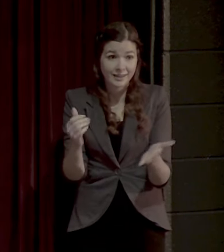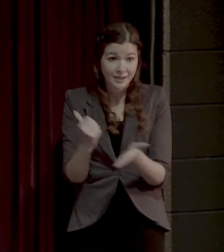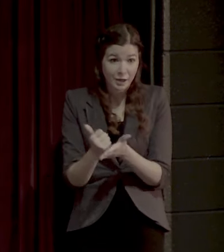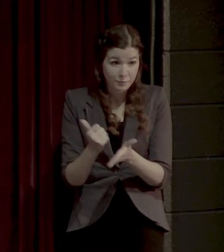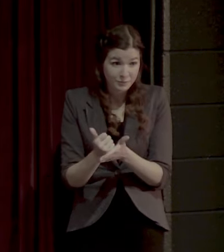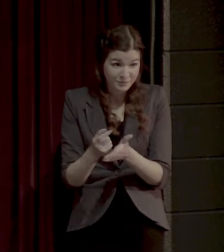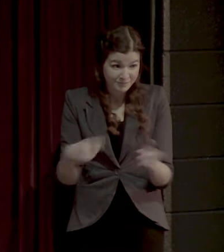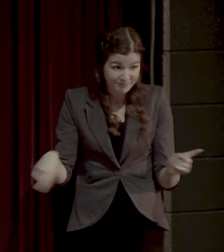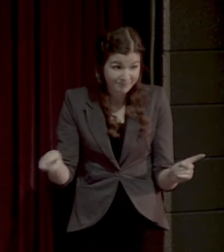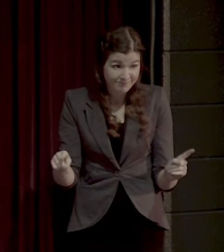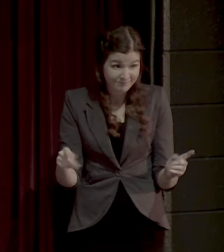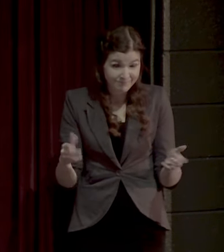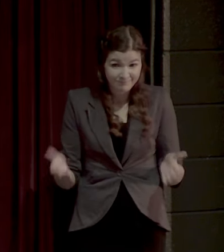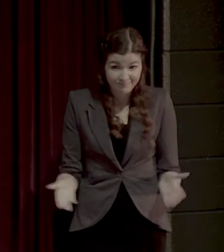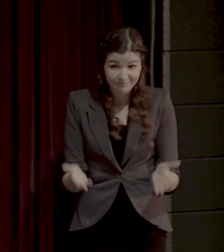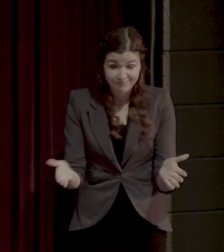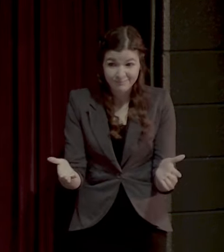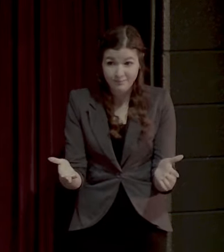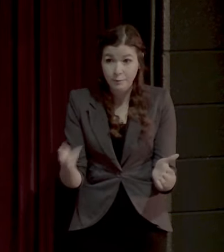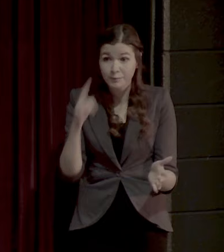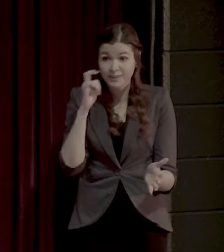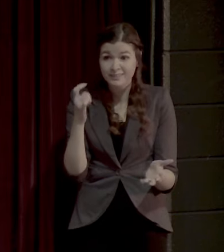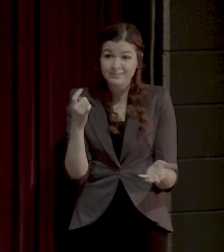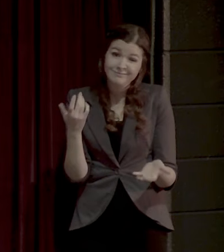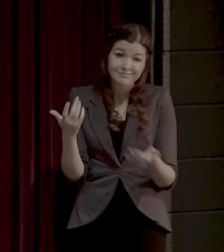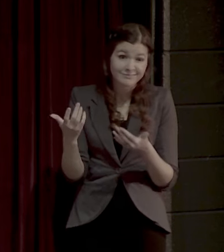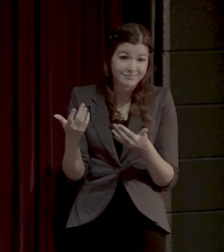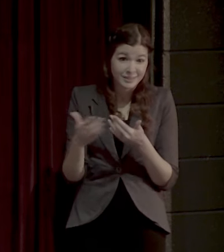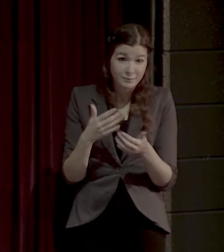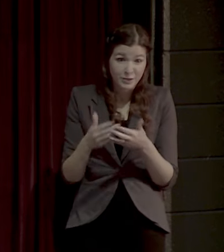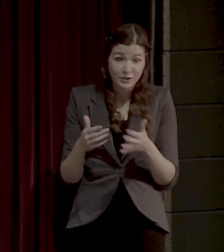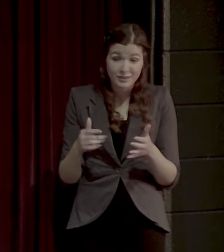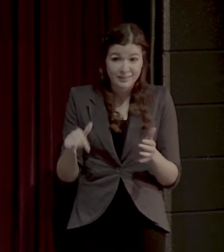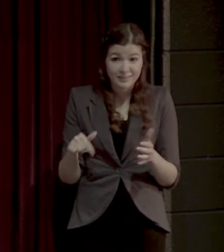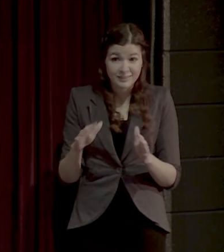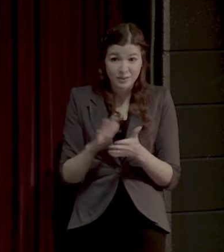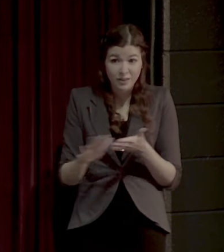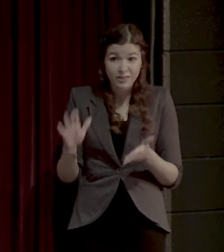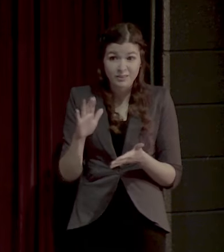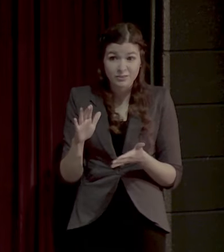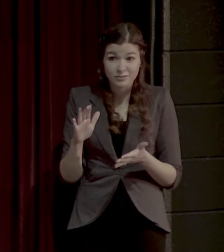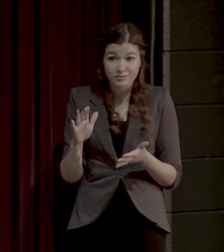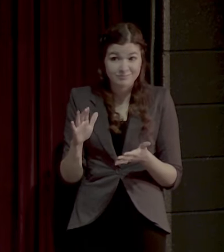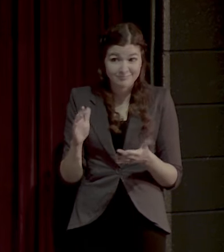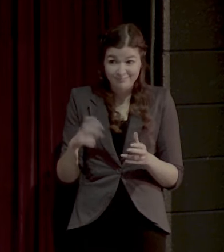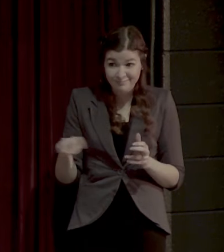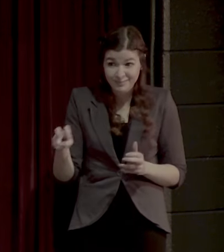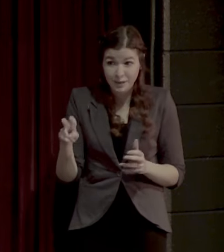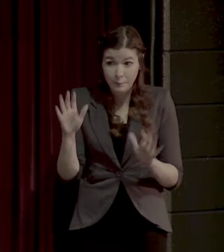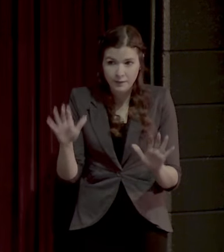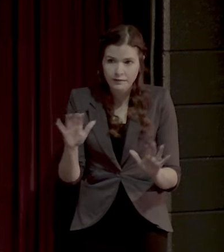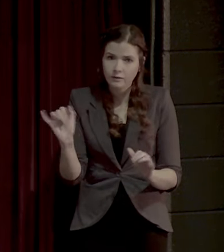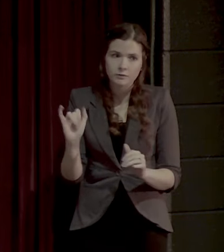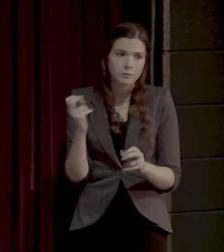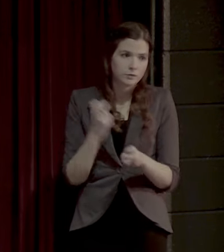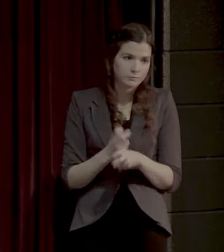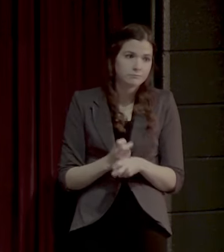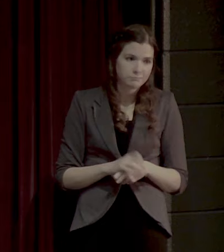you along the way. Because although this college journey is amazing, it's also a tough